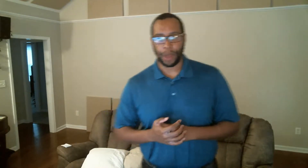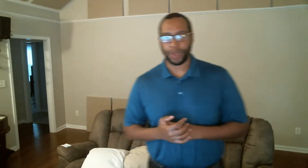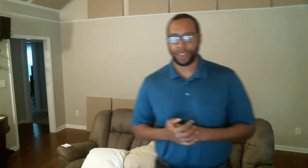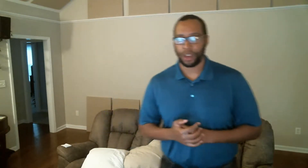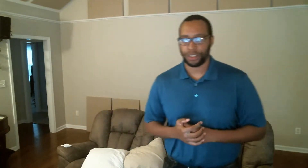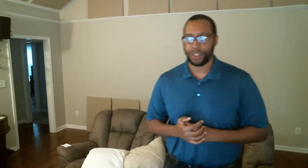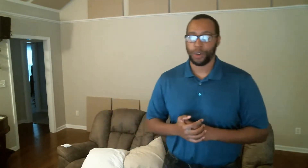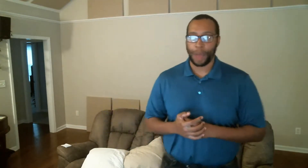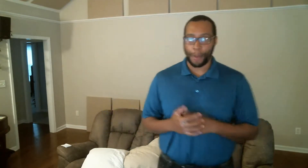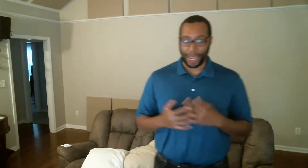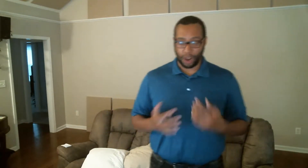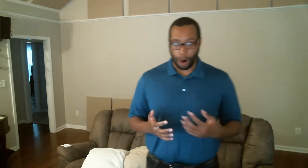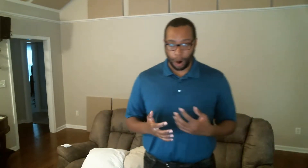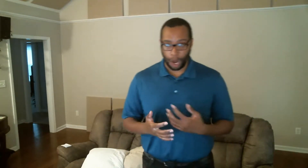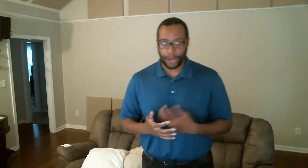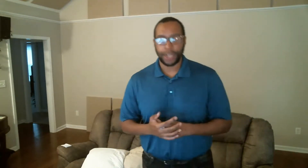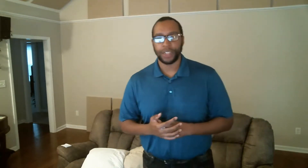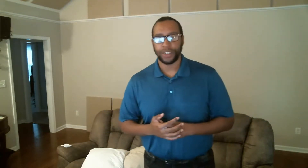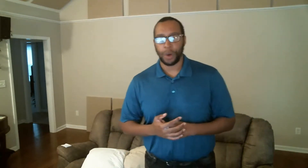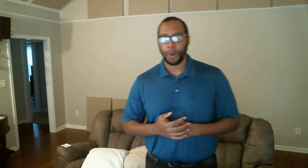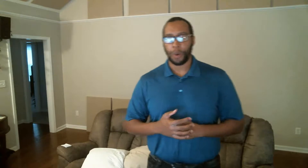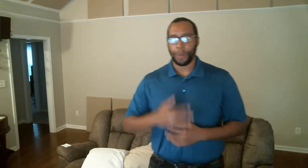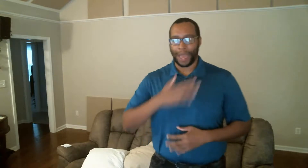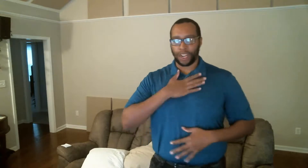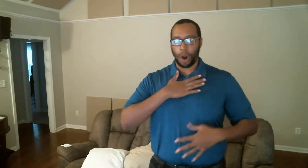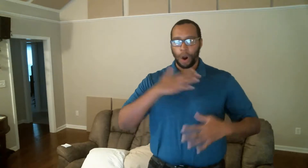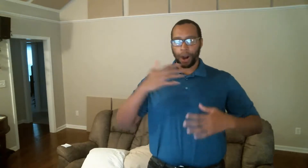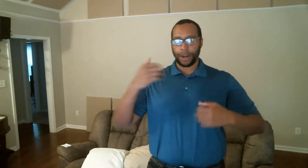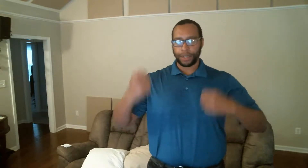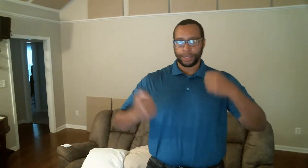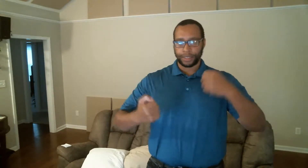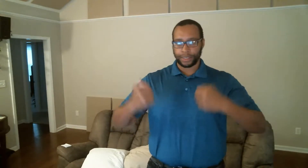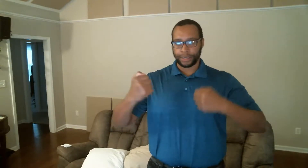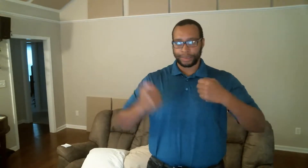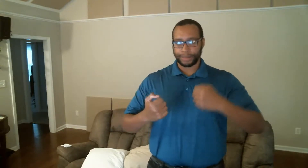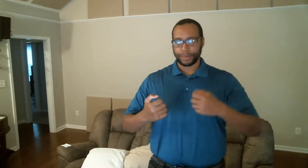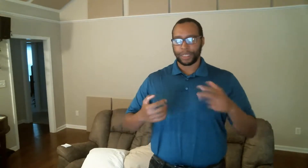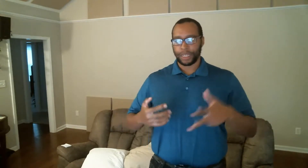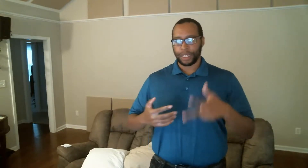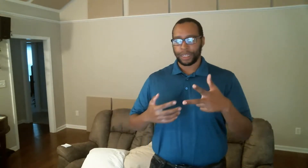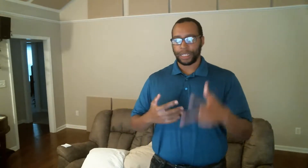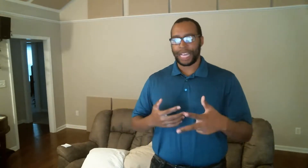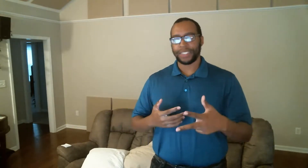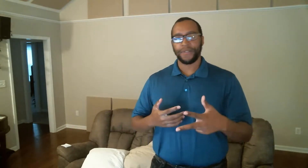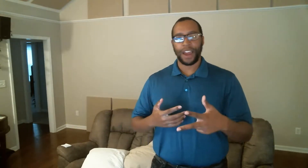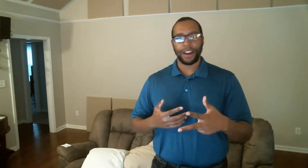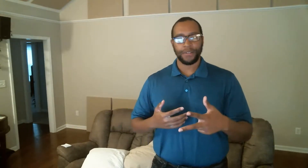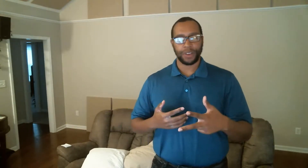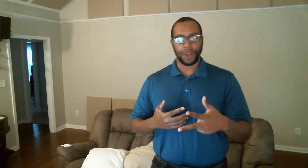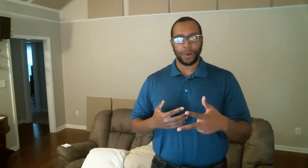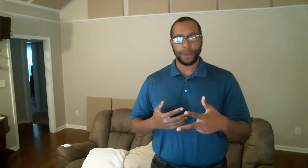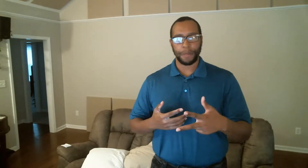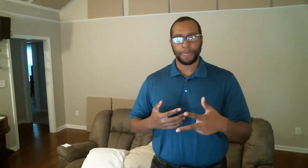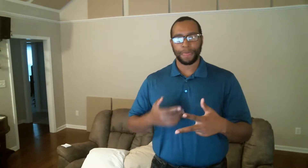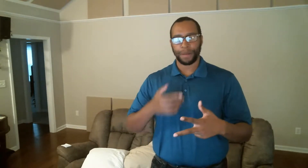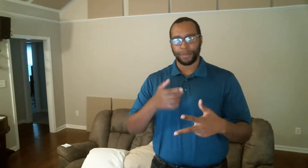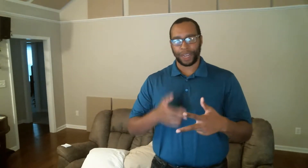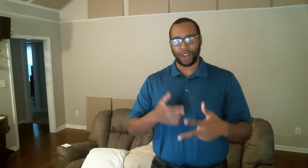going to talk to you about my car. So my car, Classifier, if you know it. A